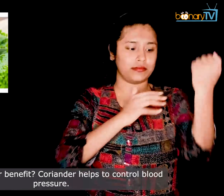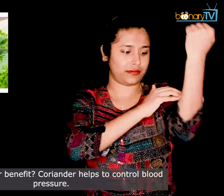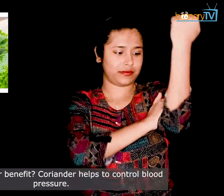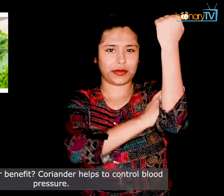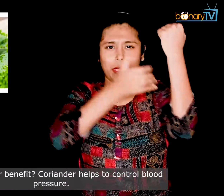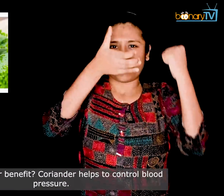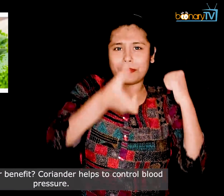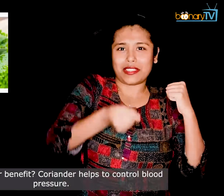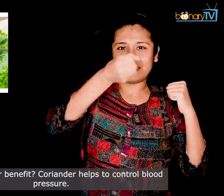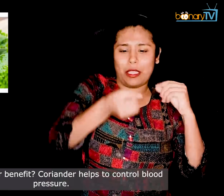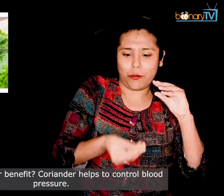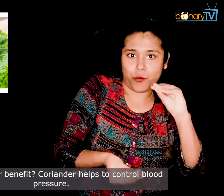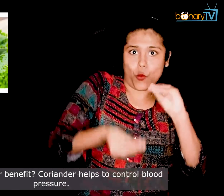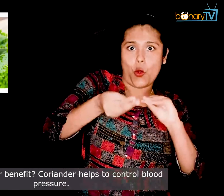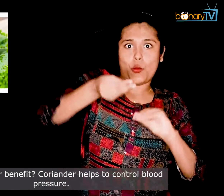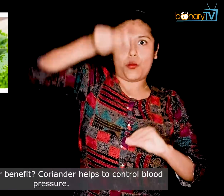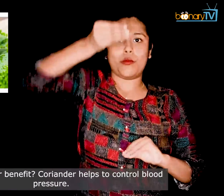control blood pressure.